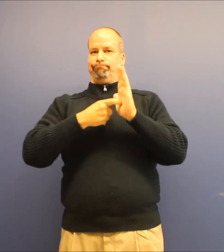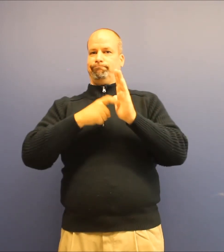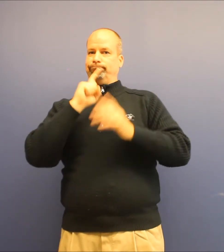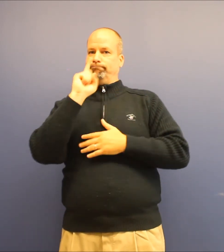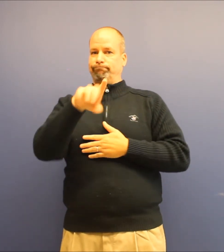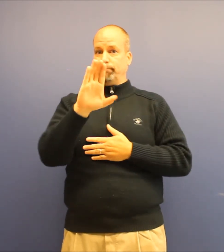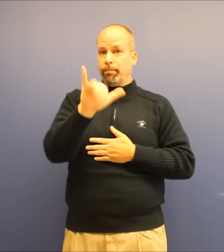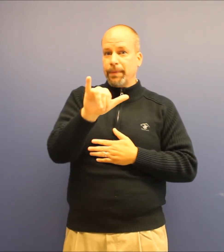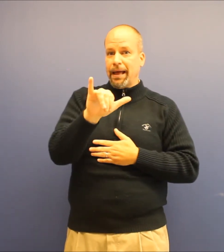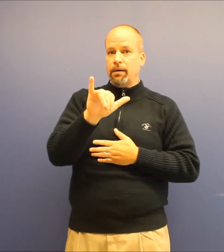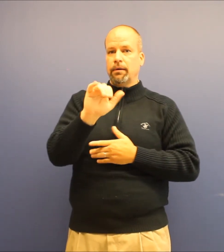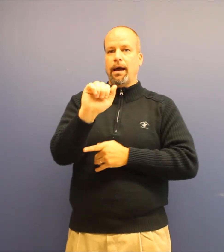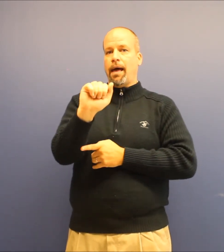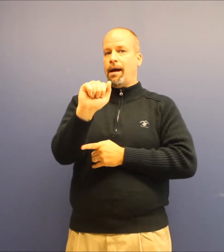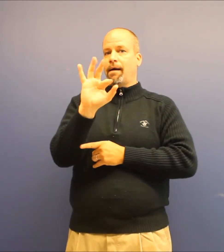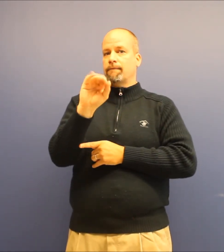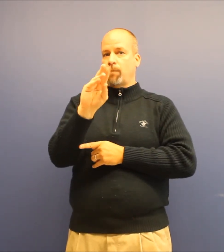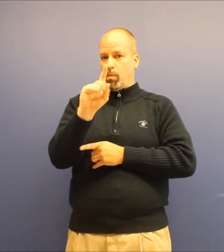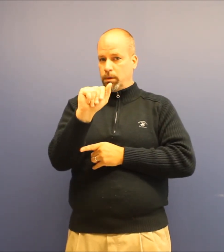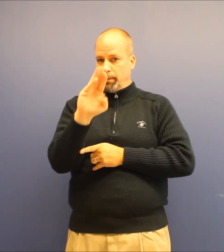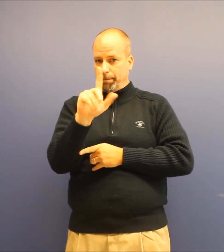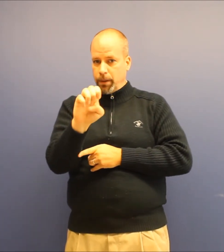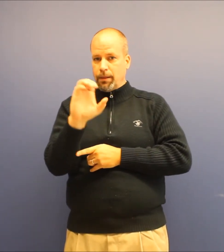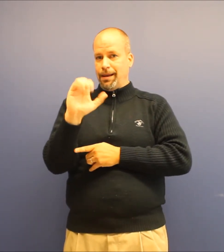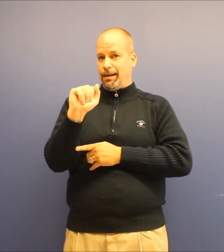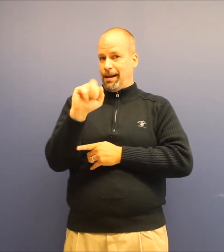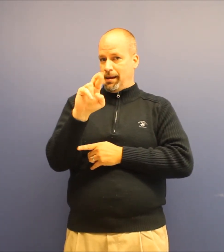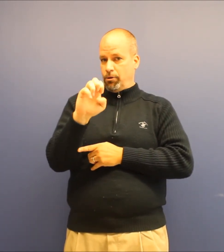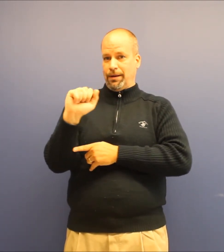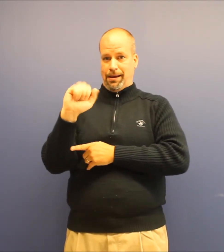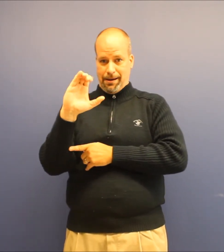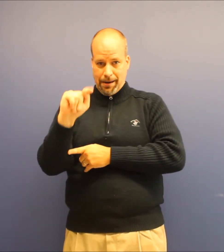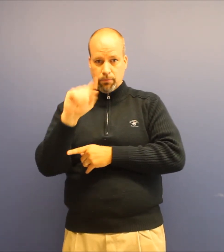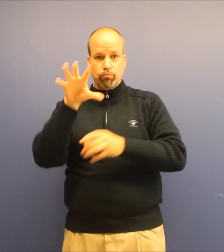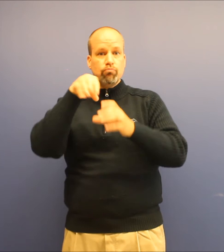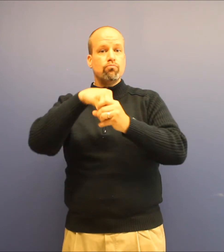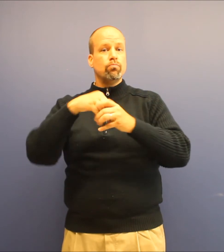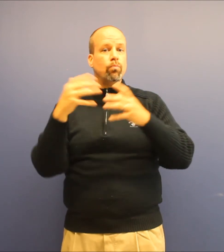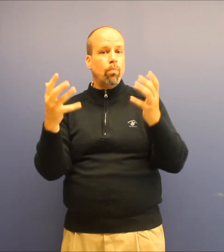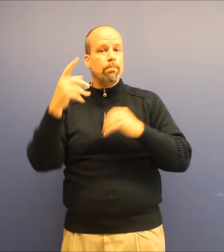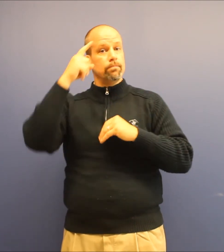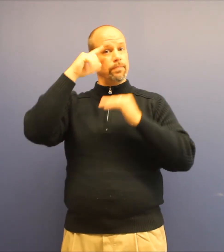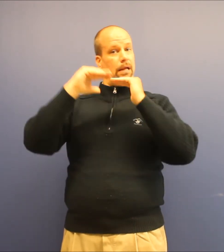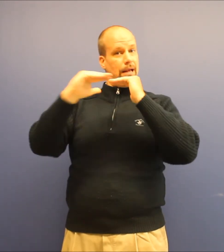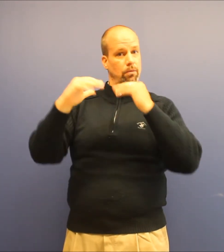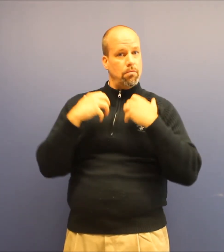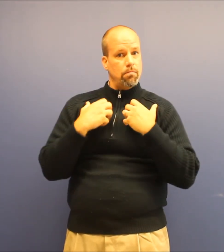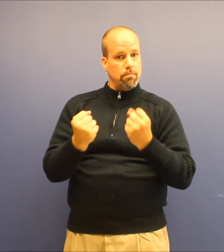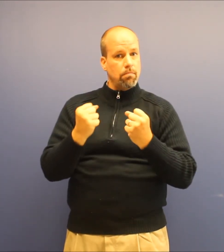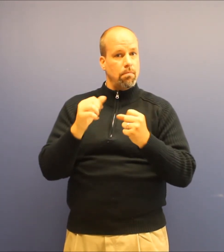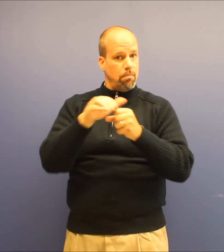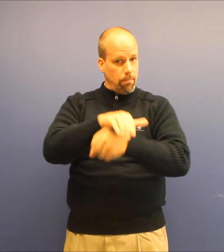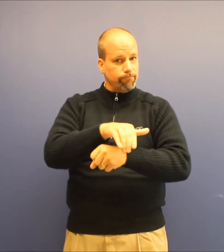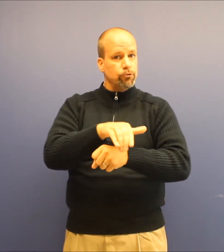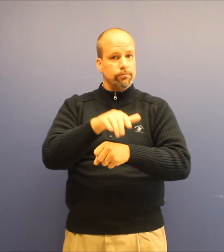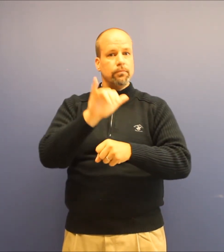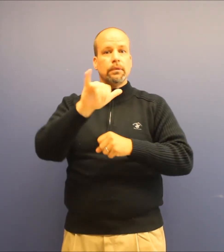benefits mandated by the Affordable Care Act, including mental health coverage,